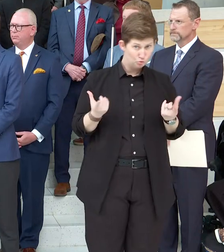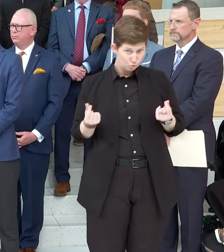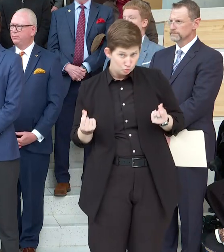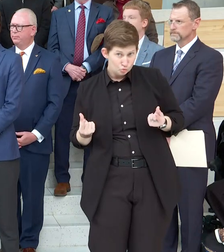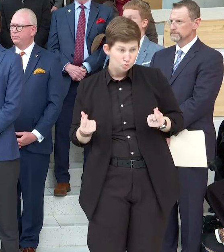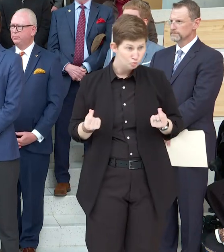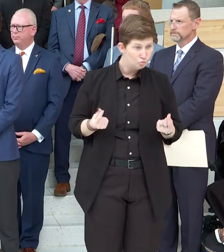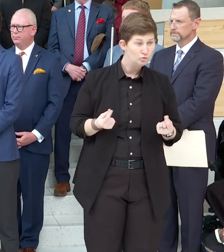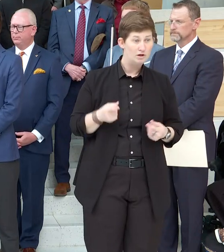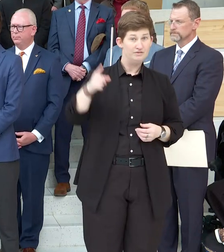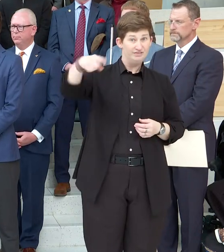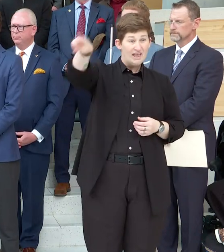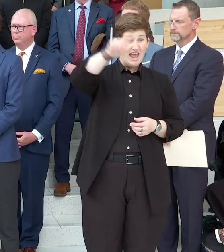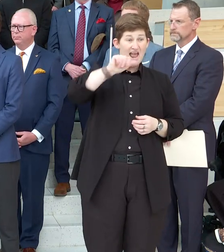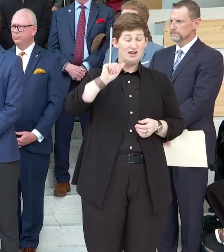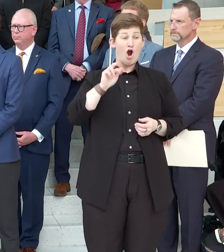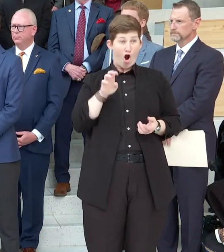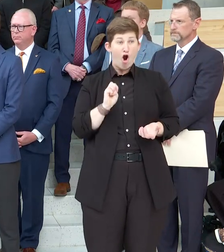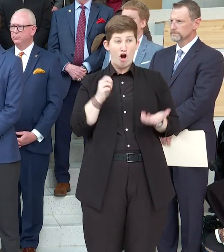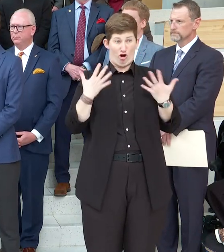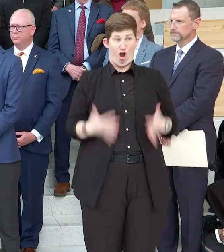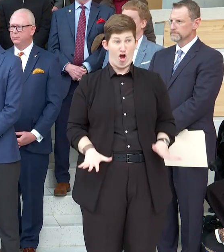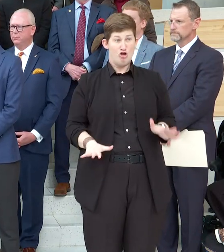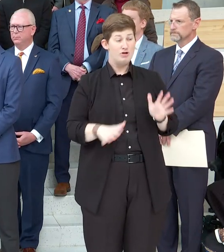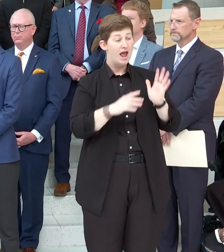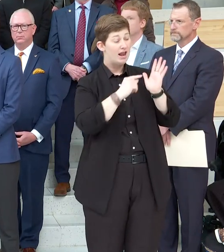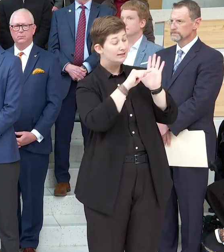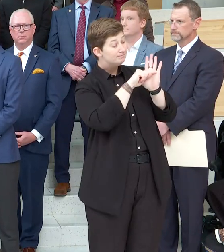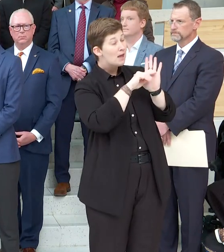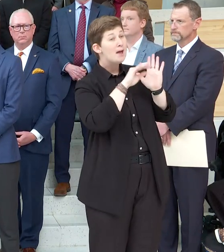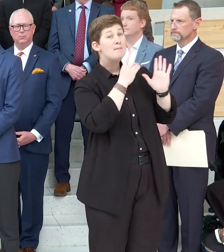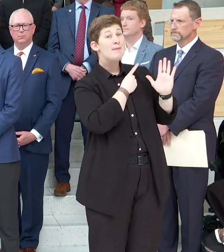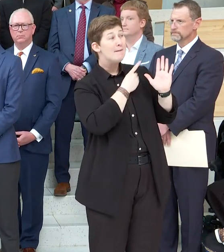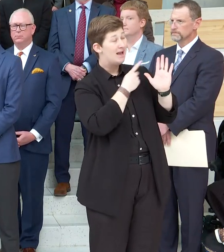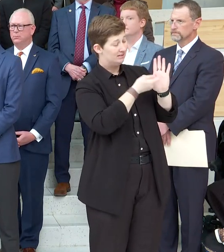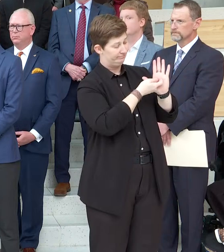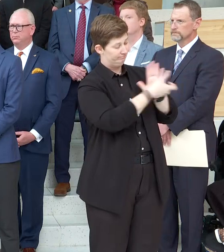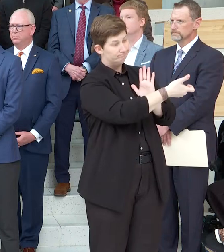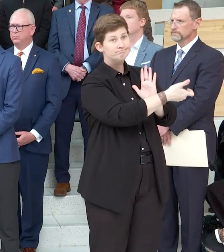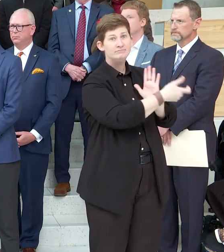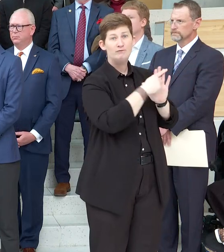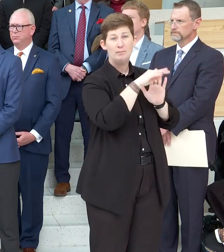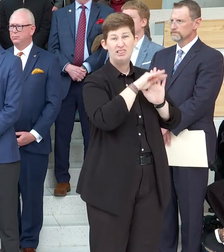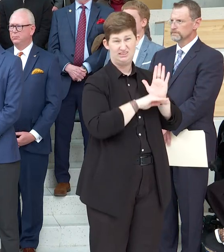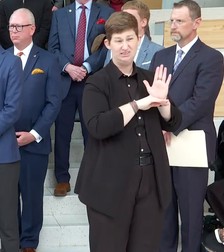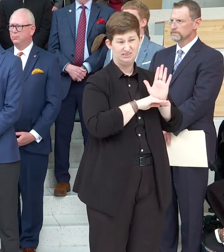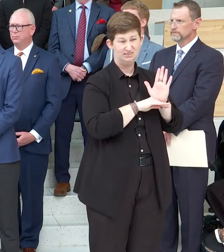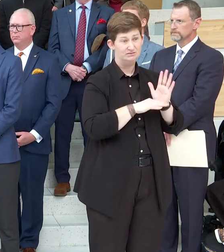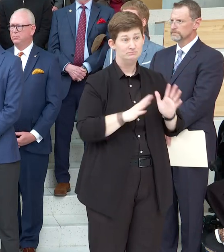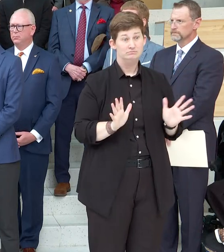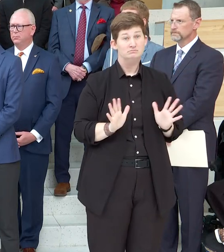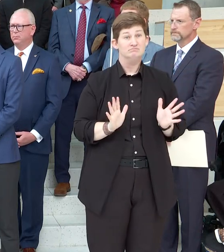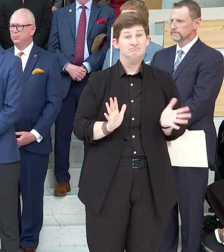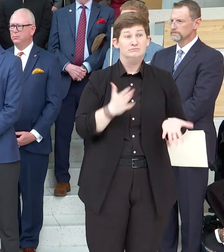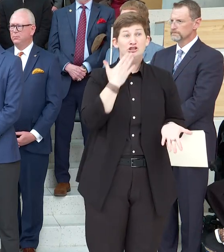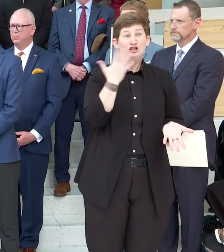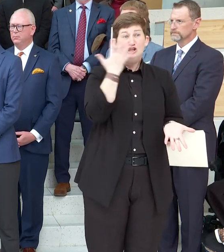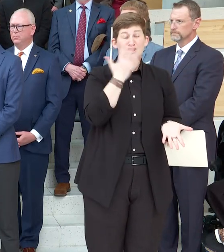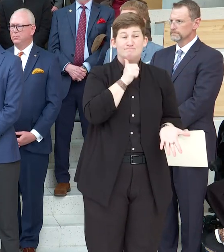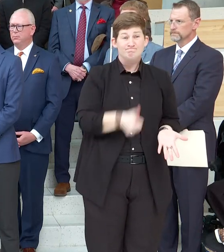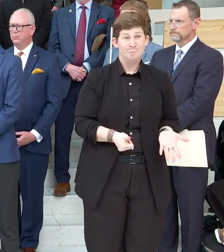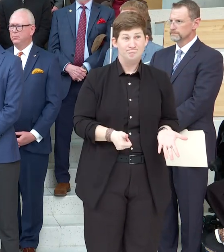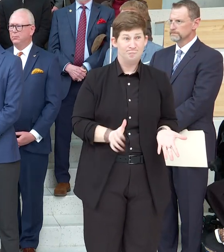to visit and places to locate. It's not a great look for our city. I want to be clear, the Minneapolis Regional Chamber supports